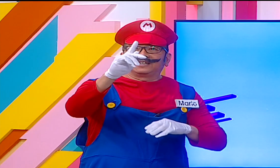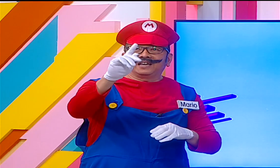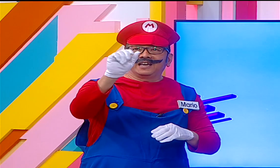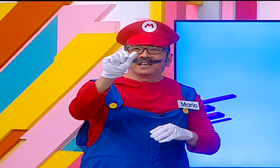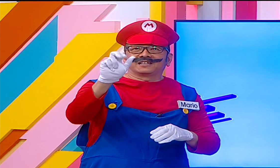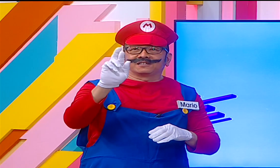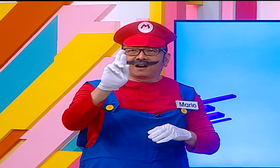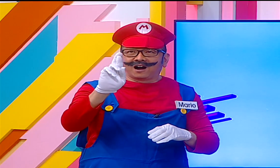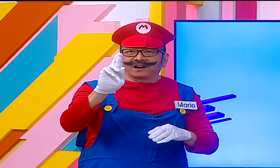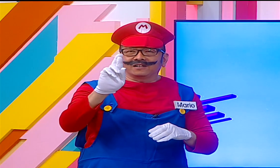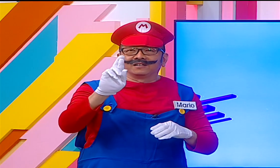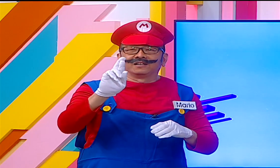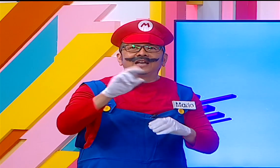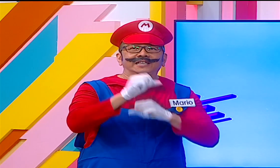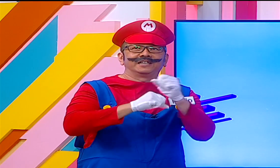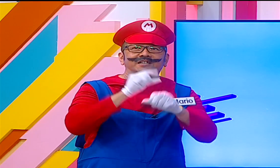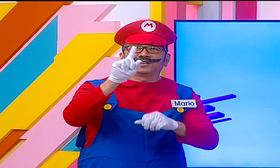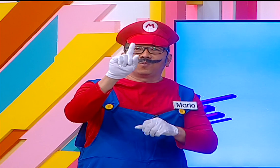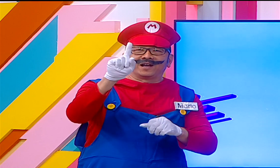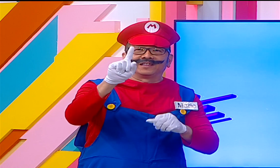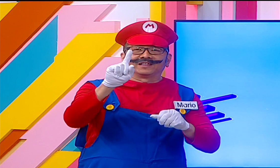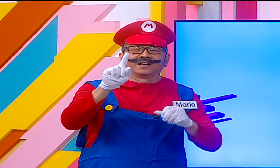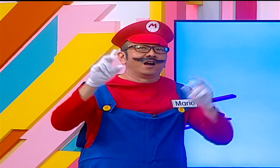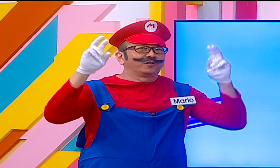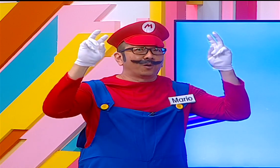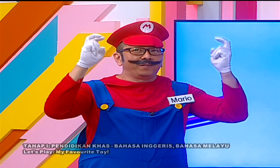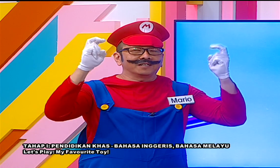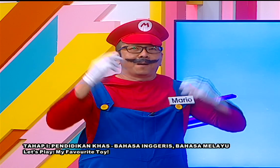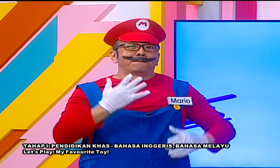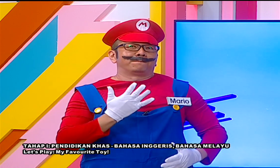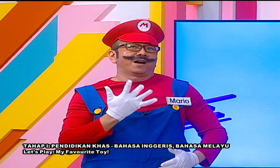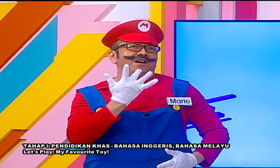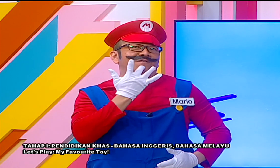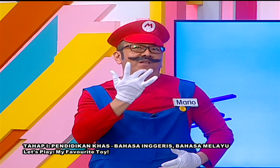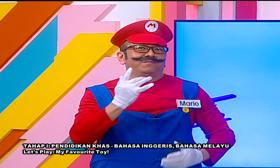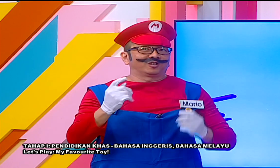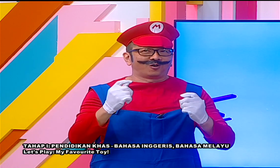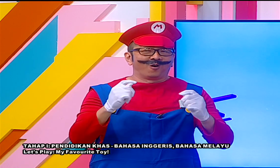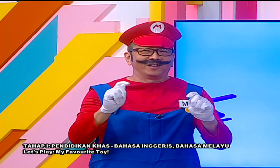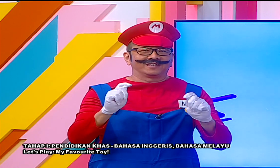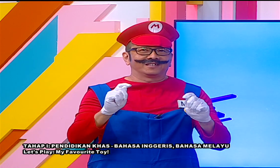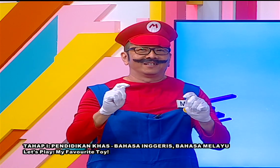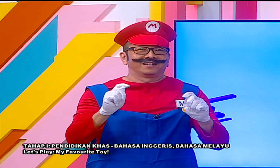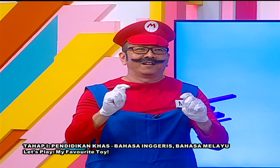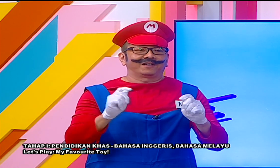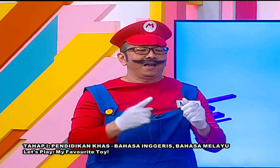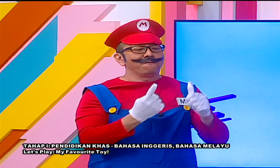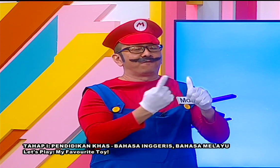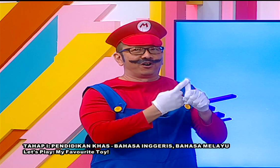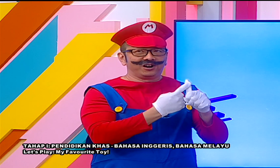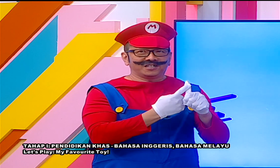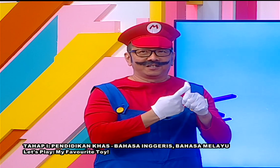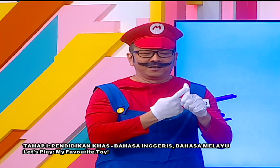English KSSR Year 1. Topics, my favorite toys.